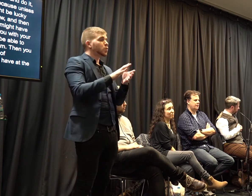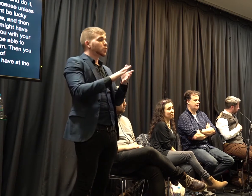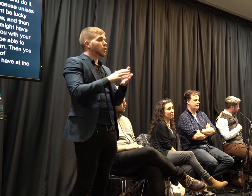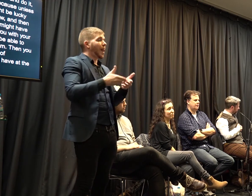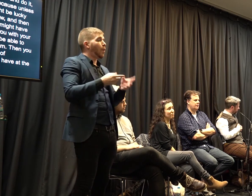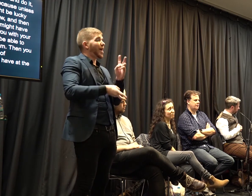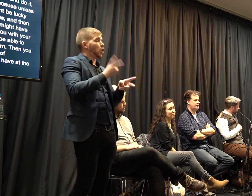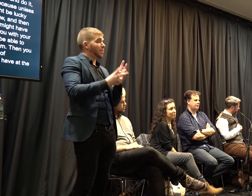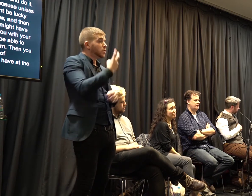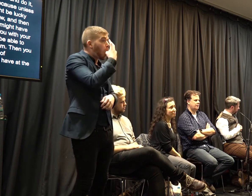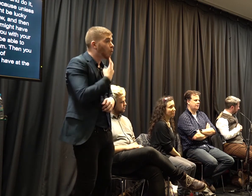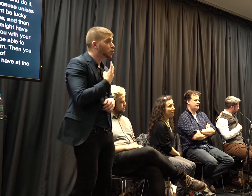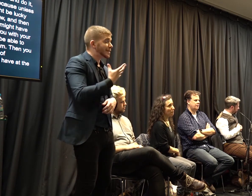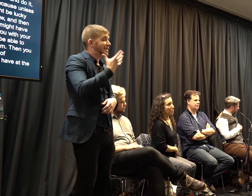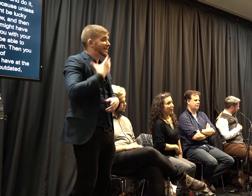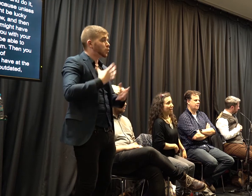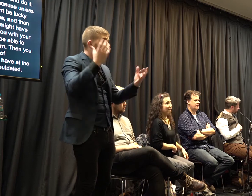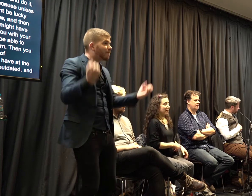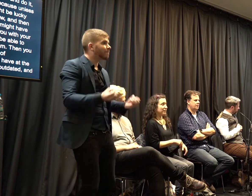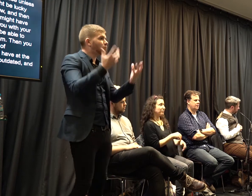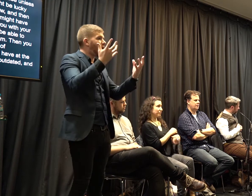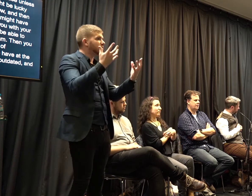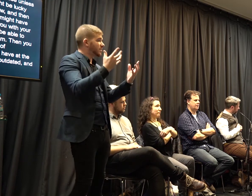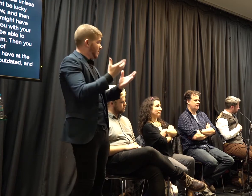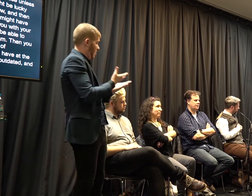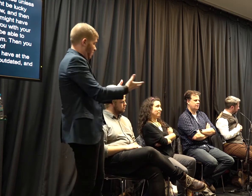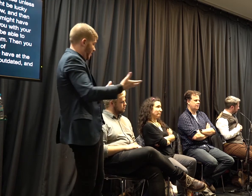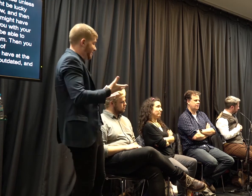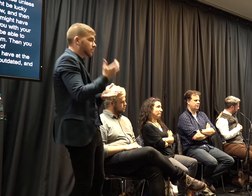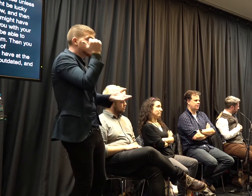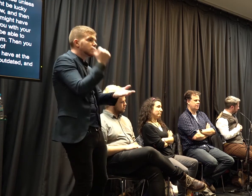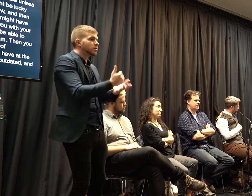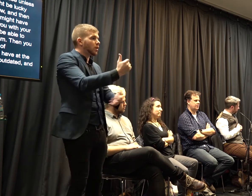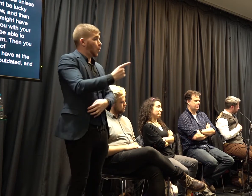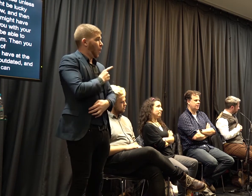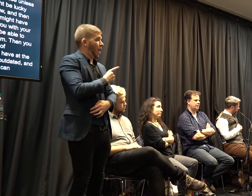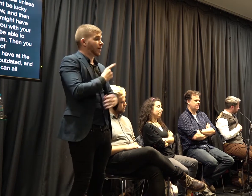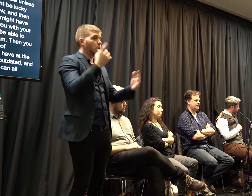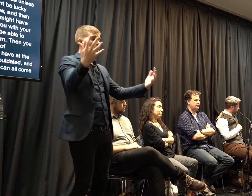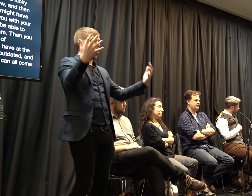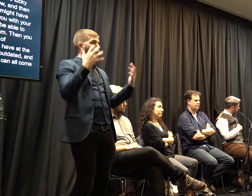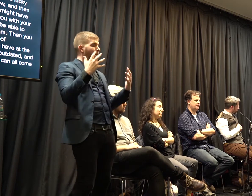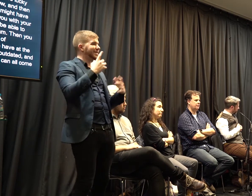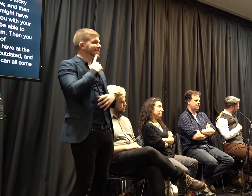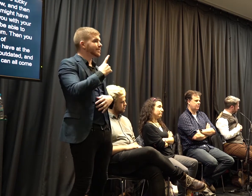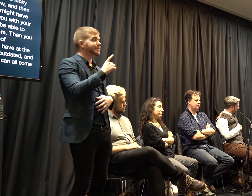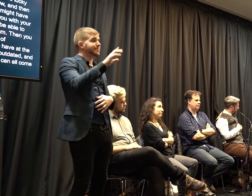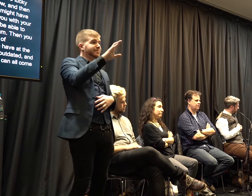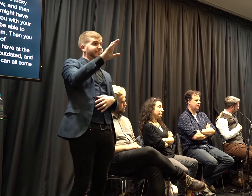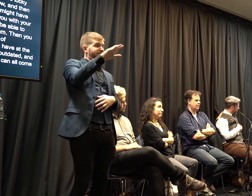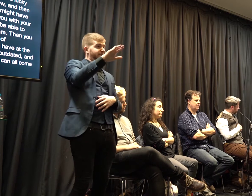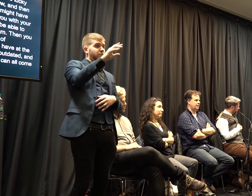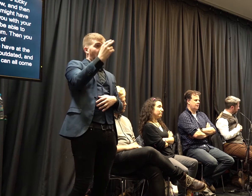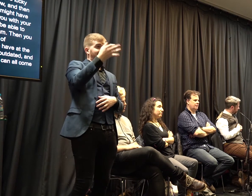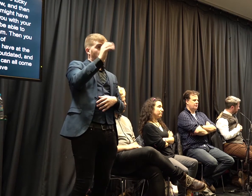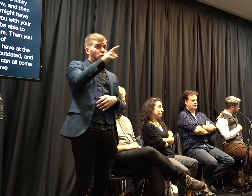is outdated, and something like this is fantastic because we can all come together and say, yes, Arts Council, you've put this